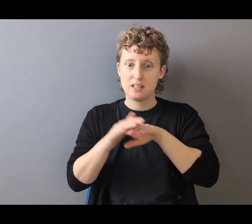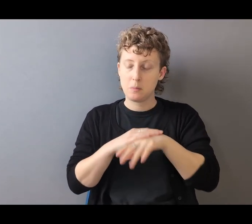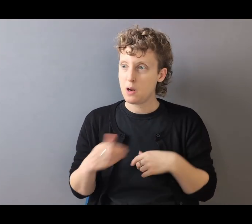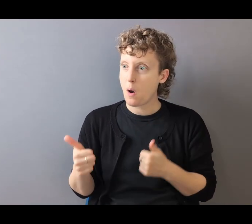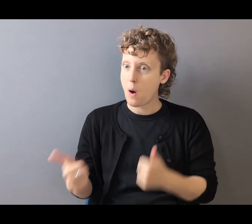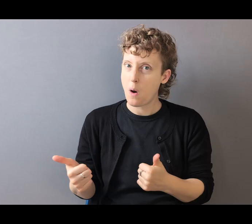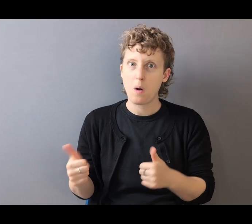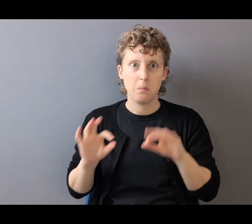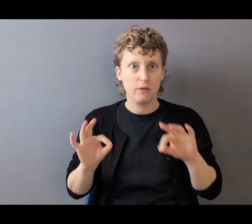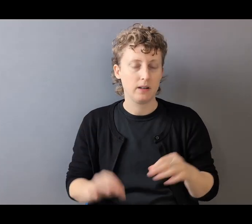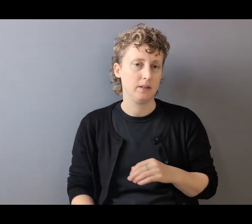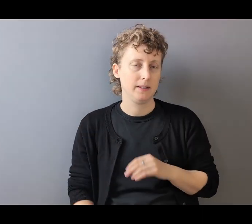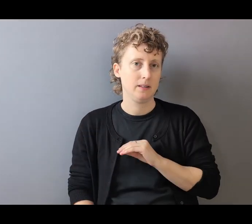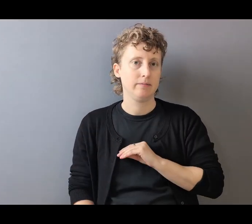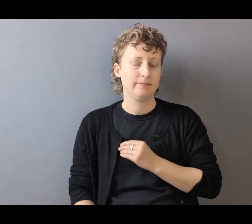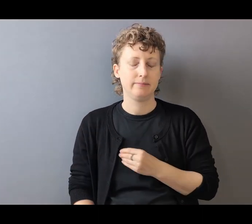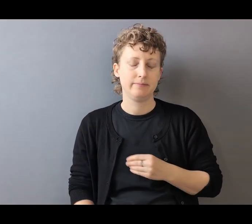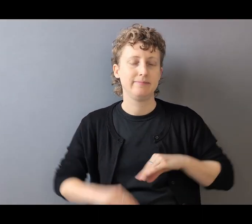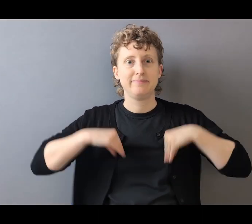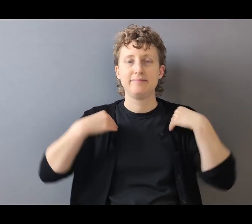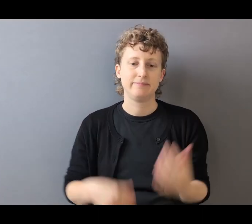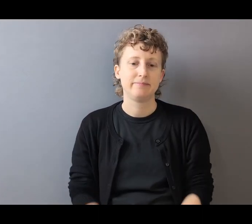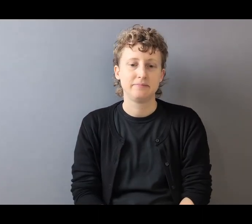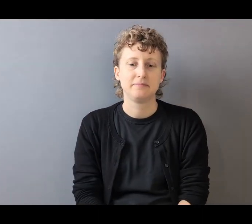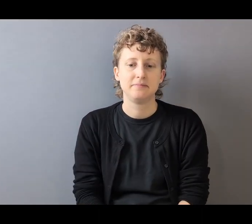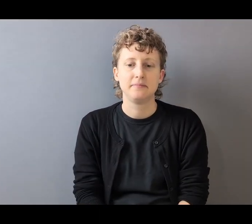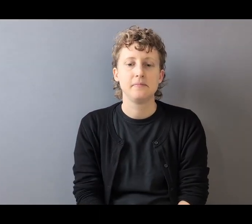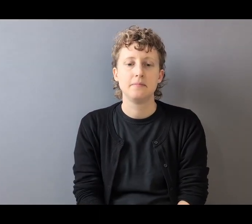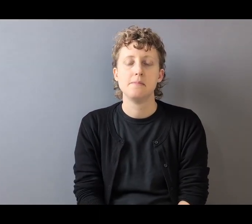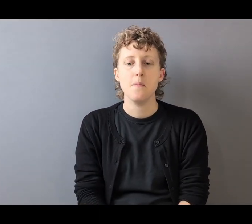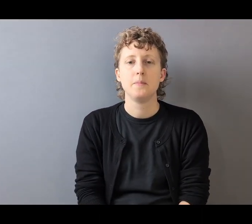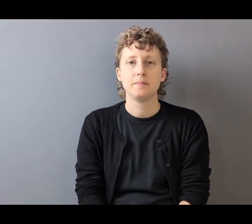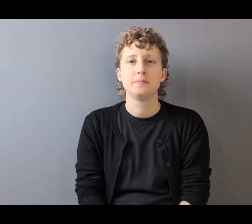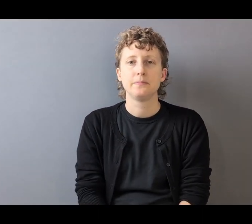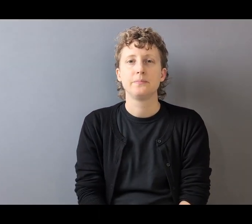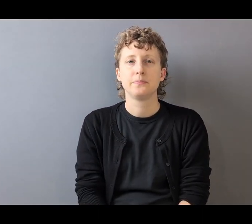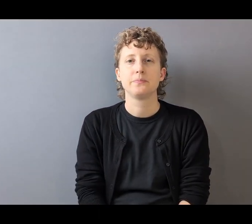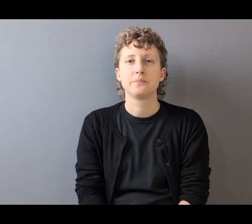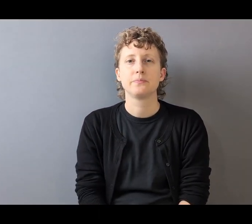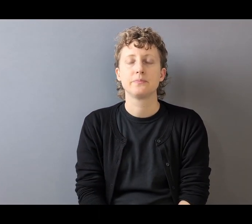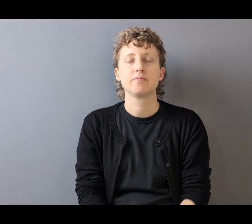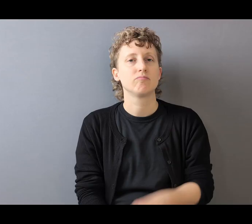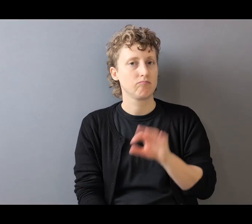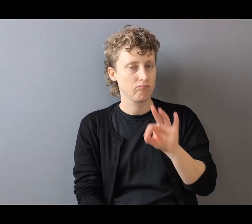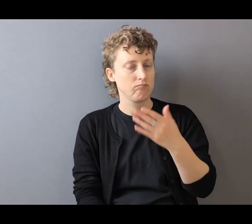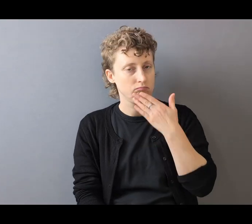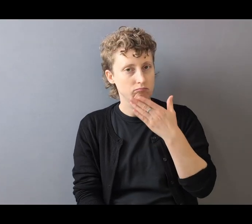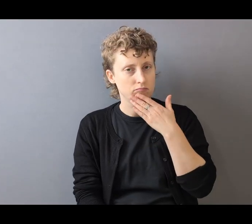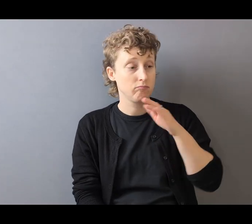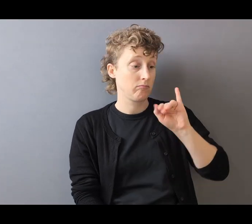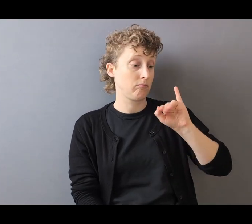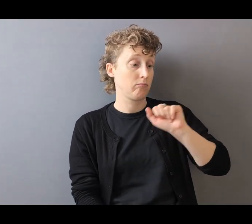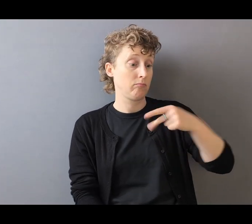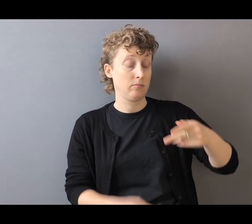role. Thank you. And I just wanted to state that when we started IAAP, the idea was not to only focus on digital.